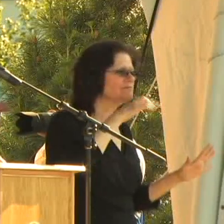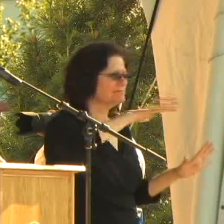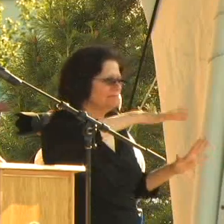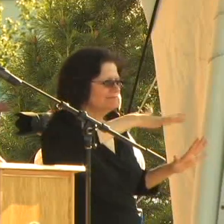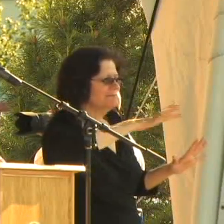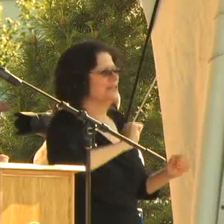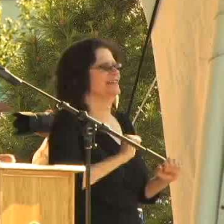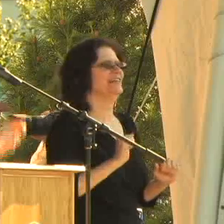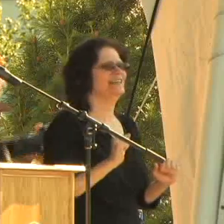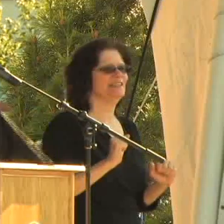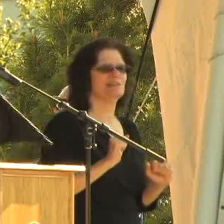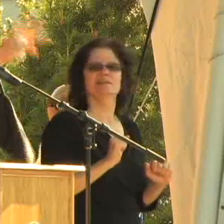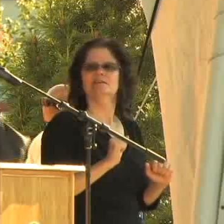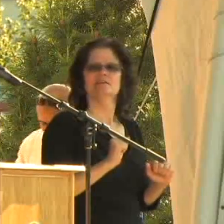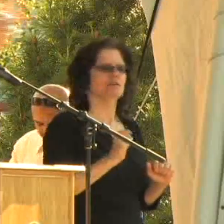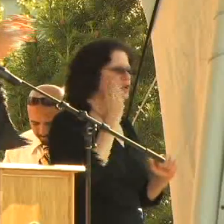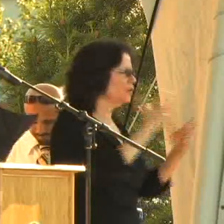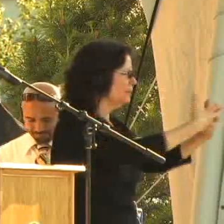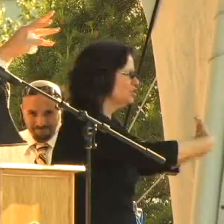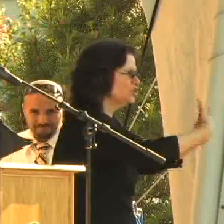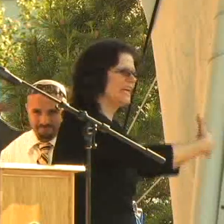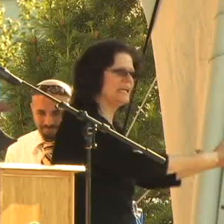And I got it out of one of those machines where you do